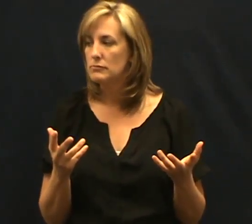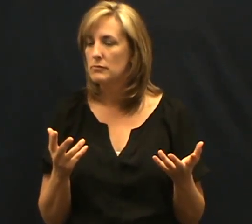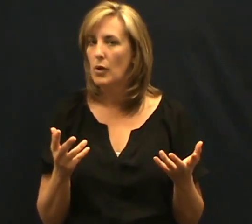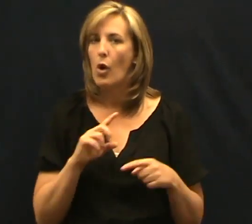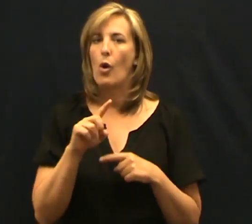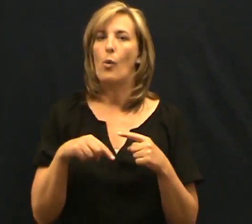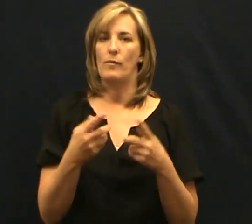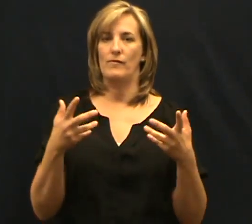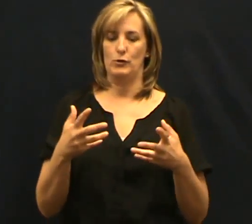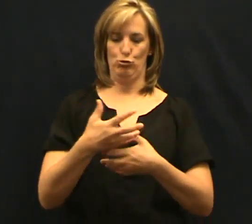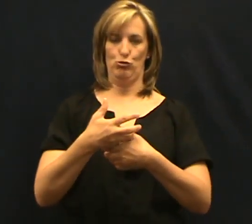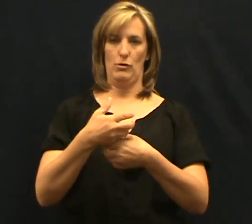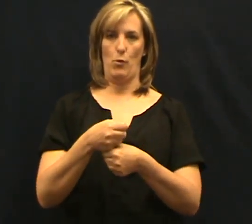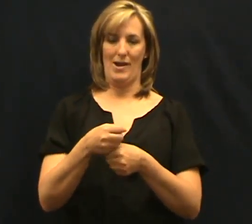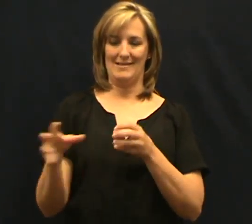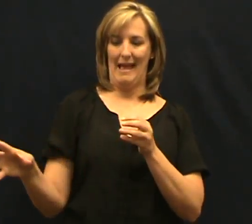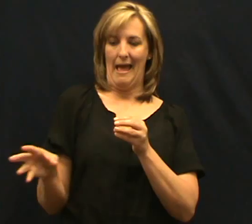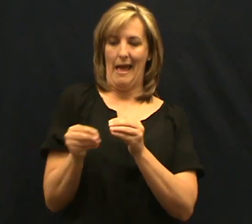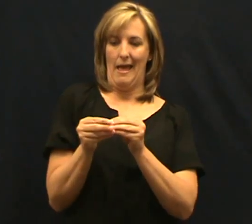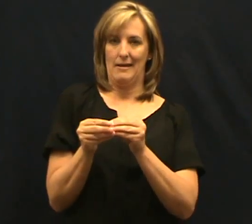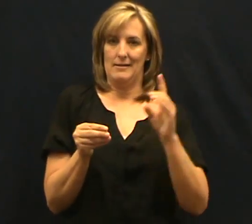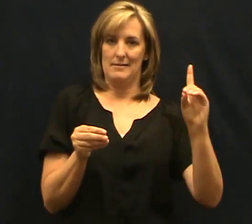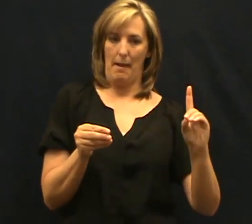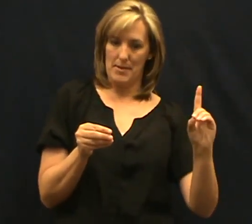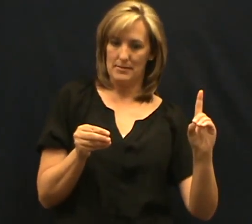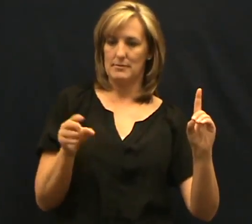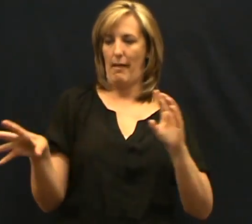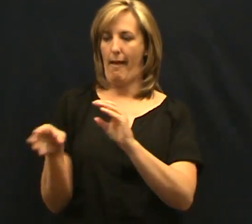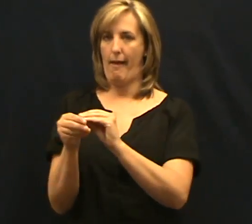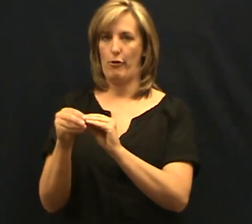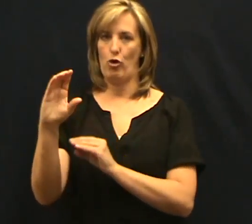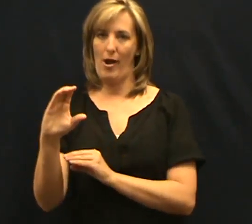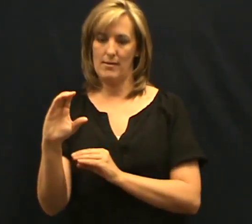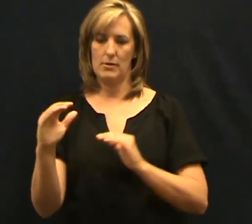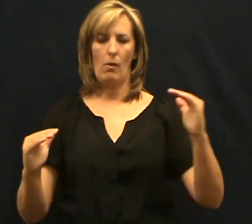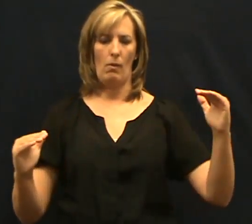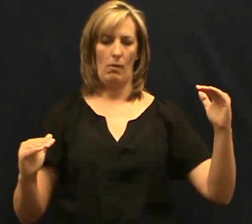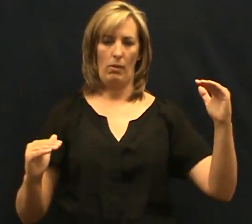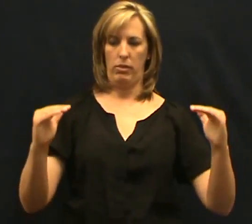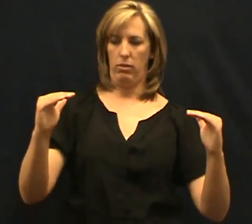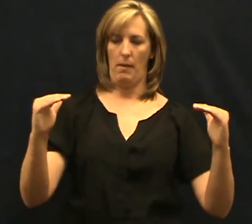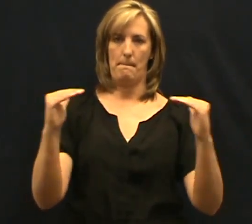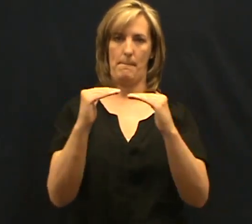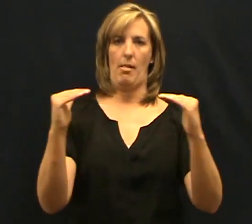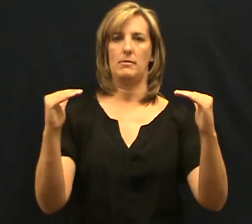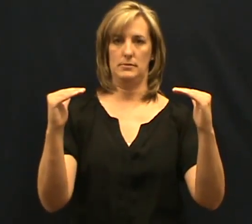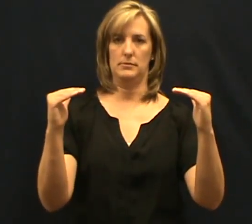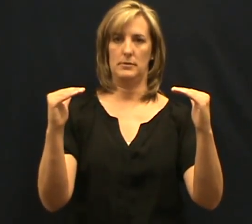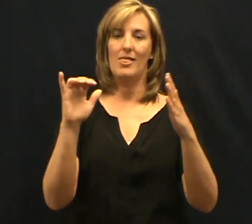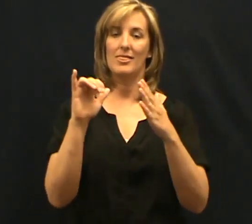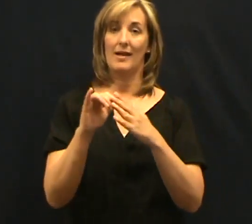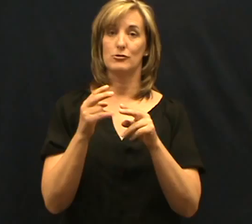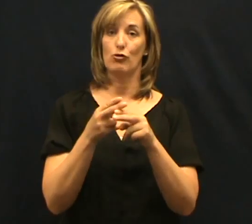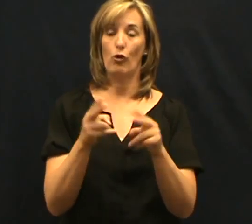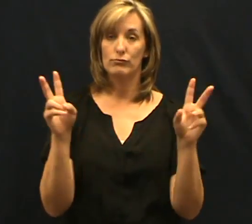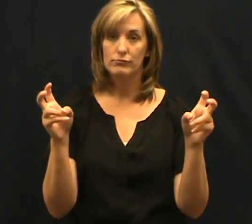summarized or added up the debits and the credits, the net balance in that account is either going to be what we call the debit balance because we've got more debits